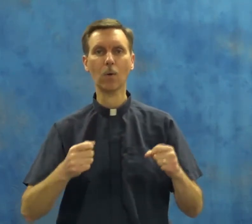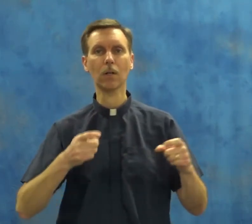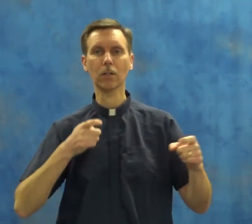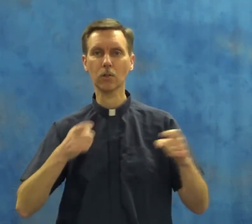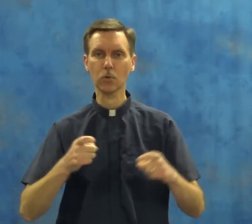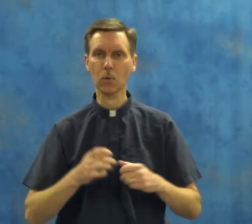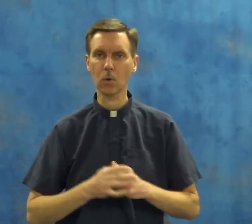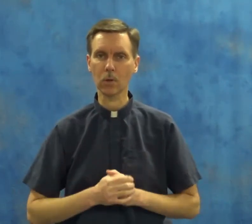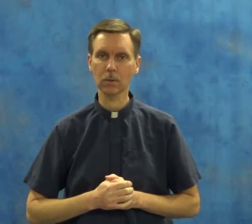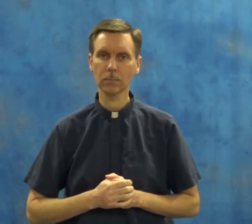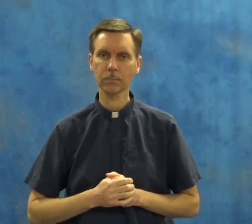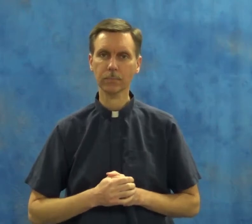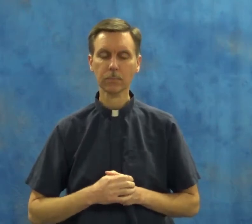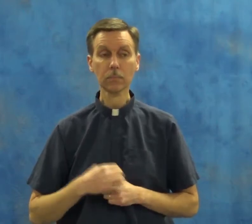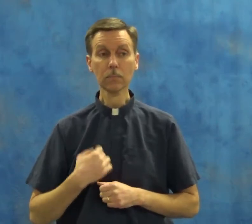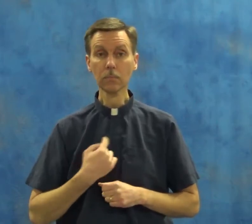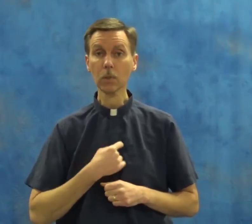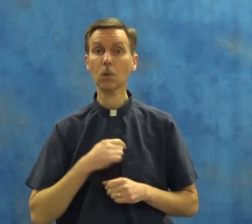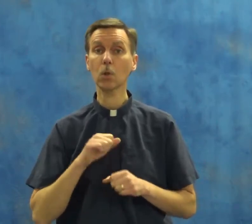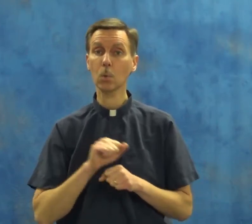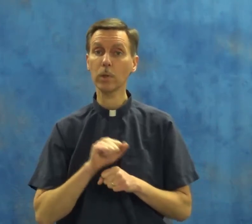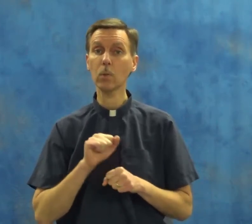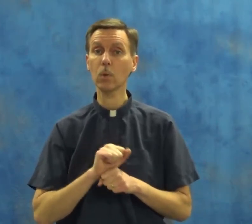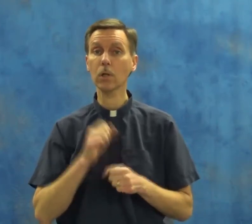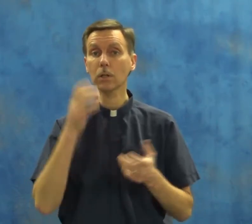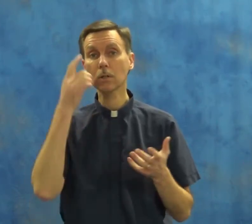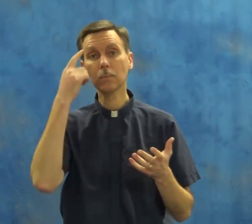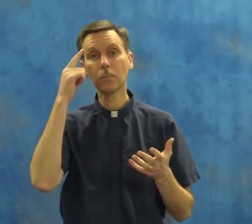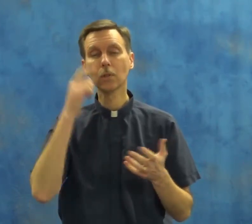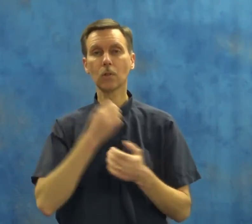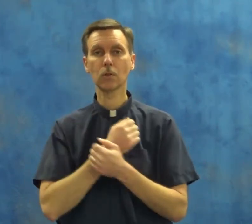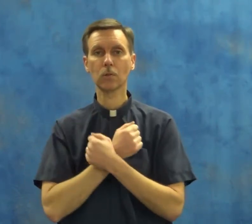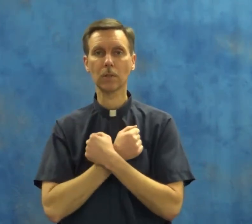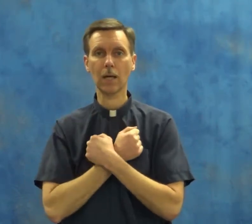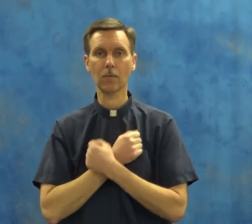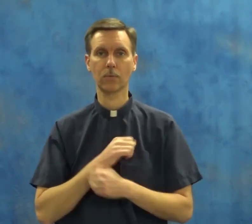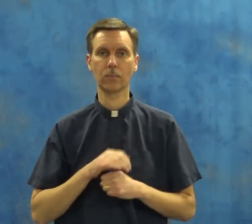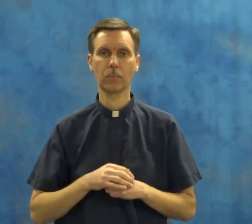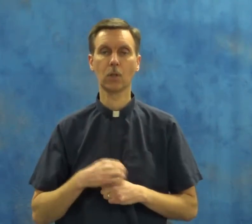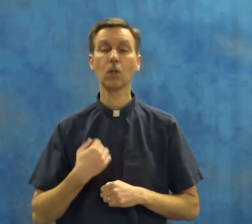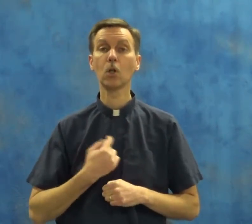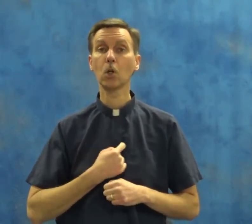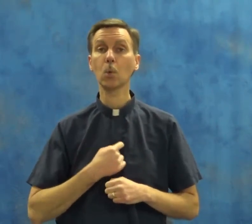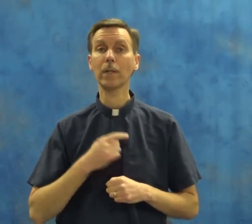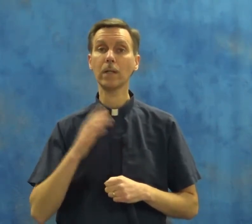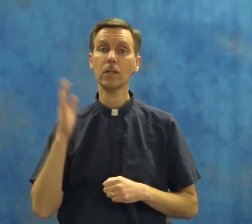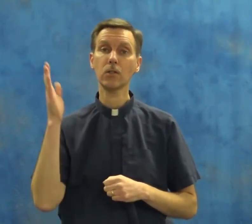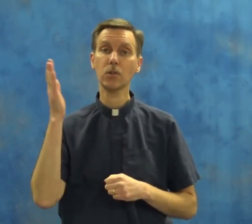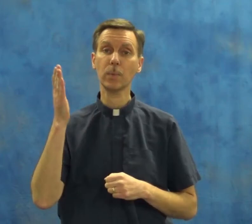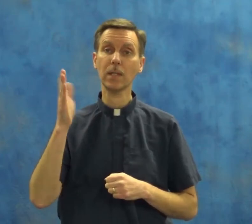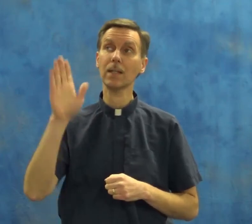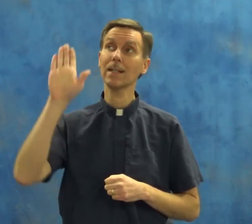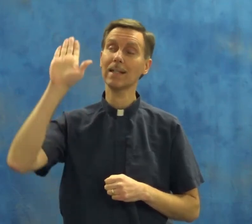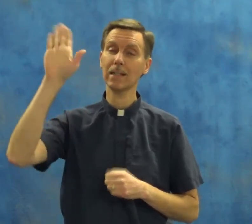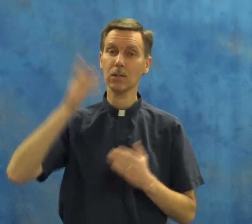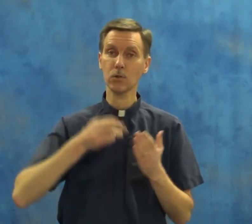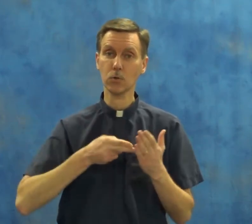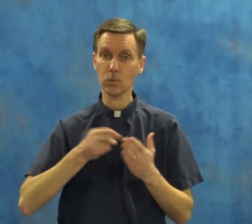and control. We work to love. We speak his